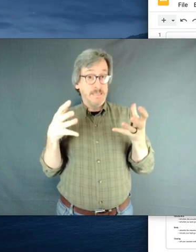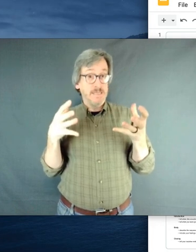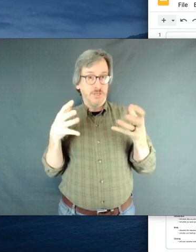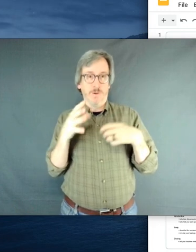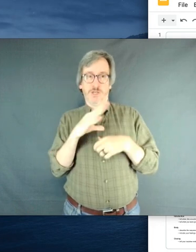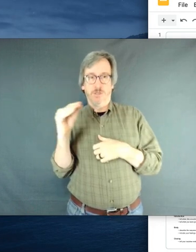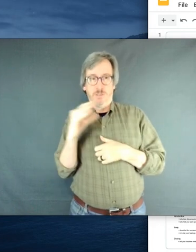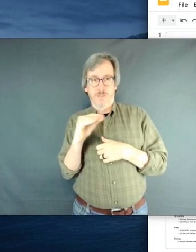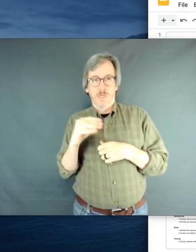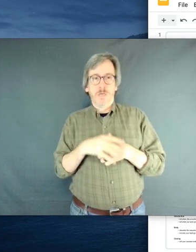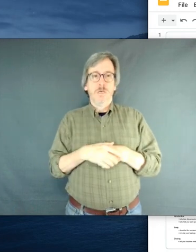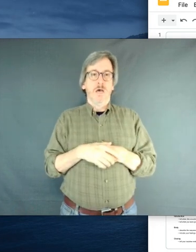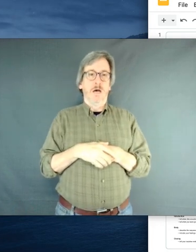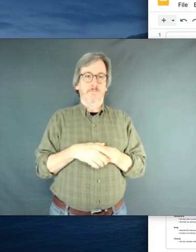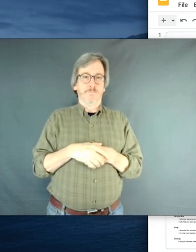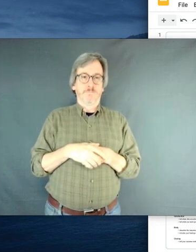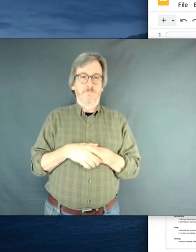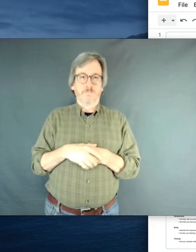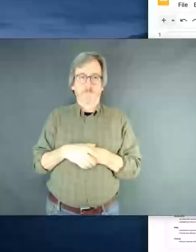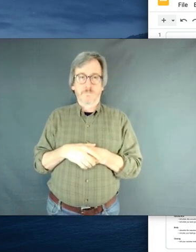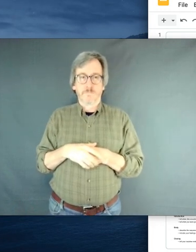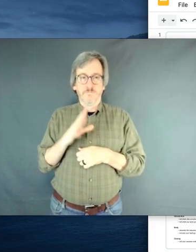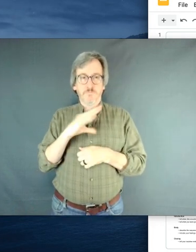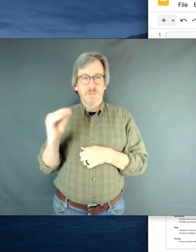English-speaking situations.